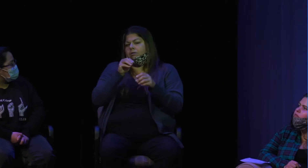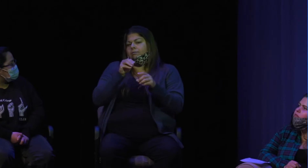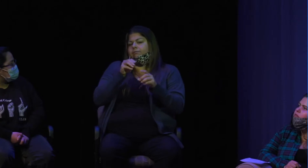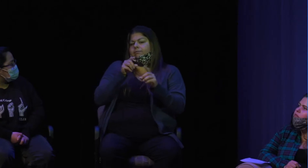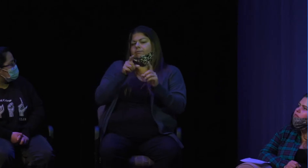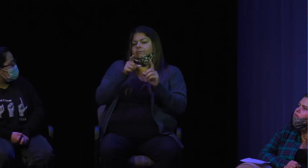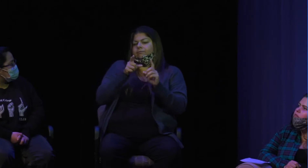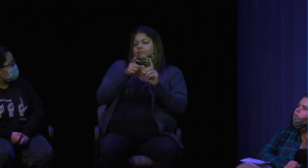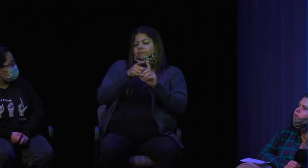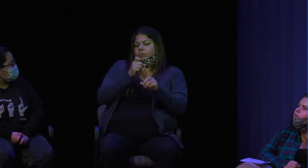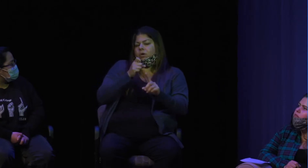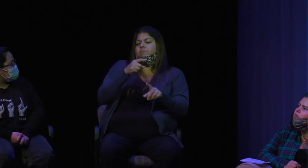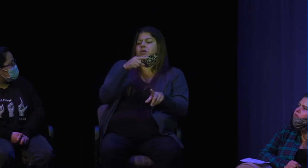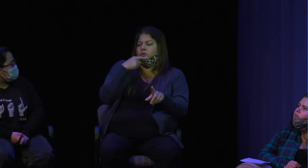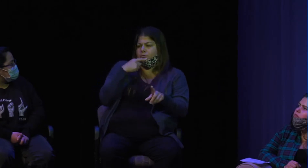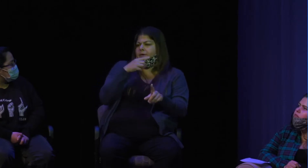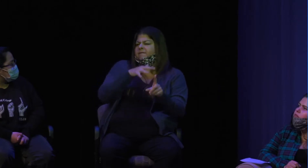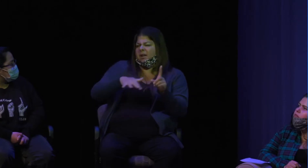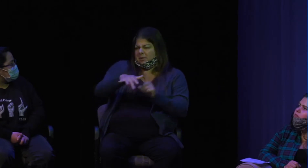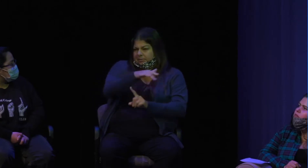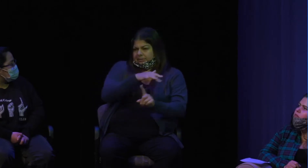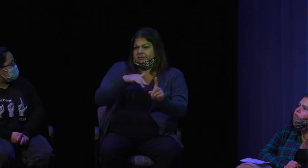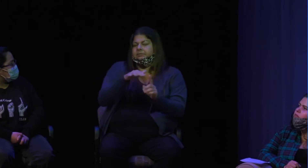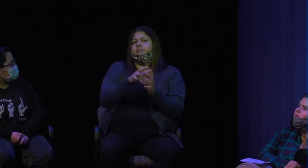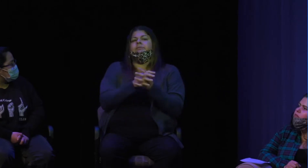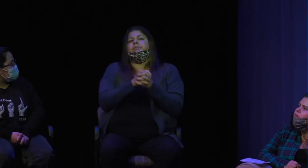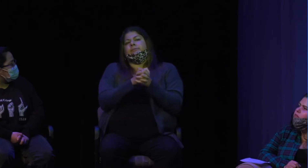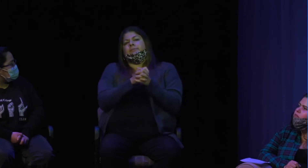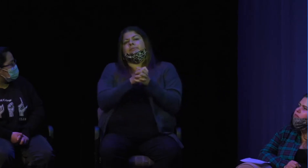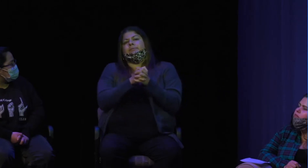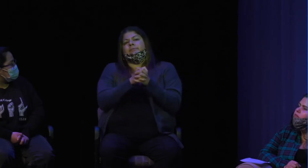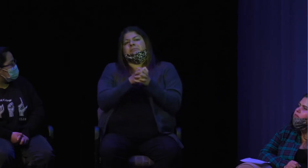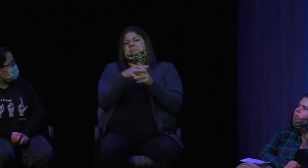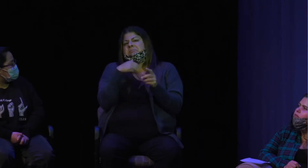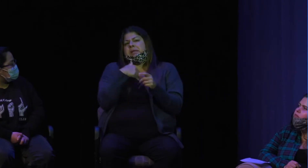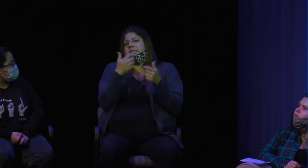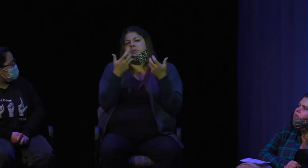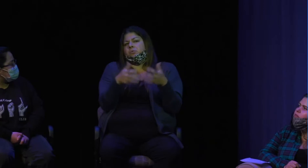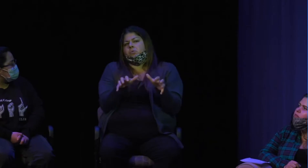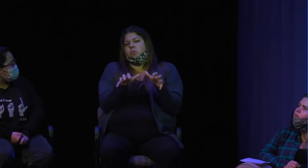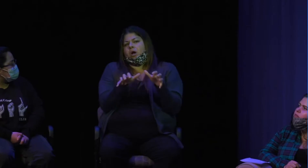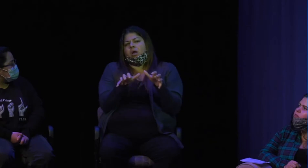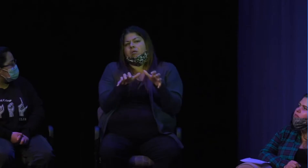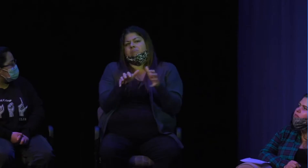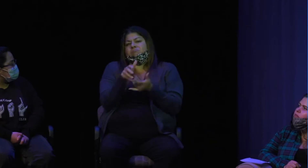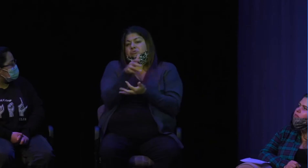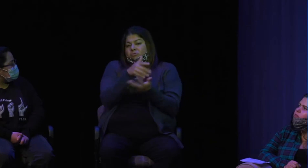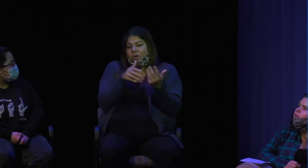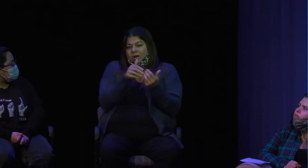I became more withdrawn, especially from hearing family.